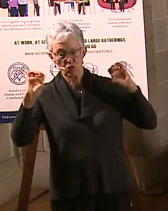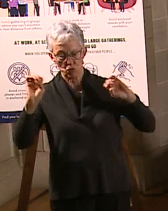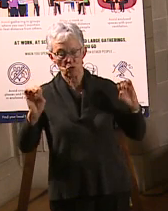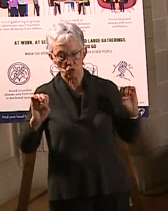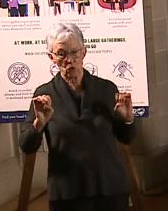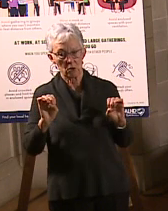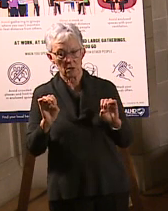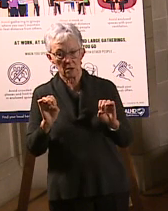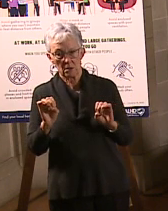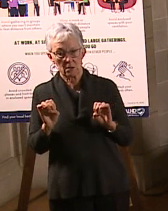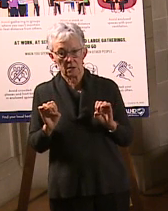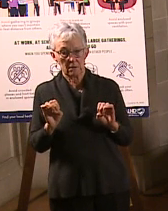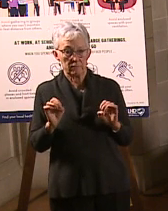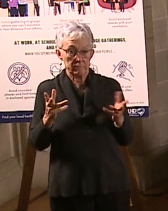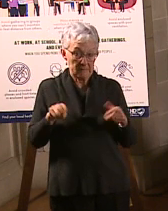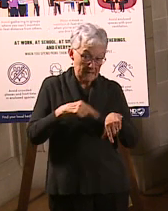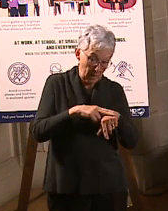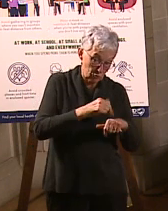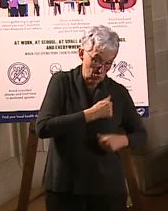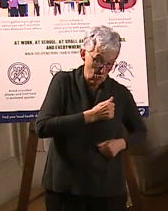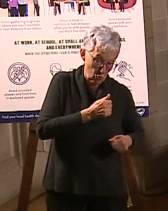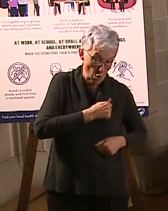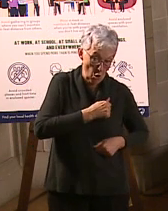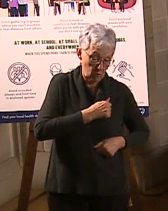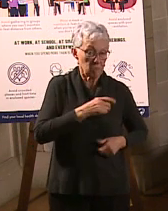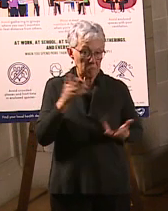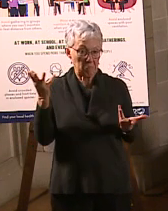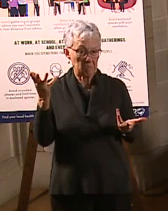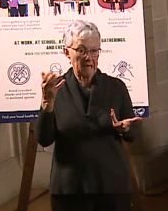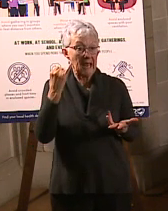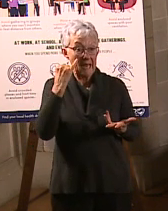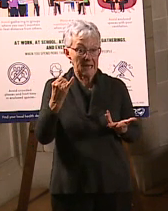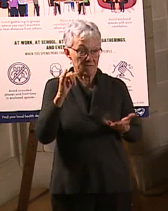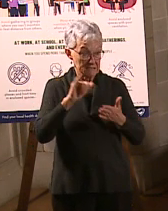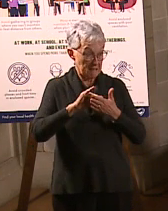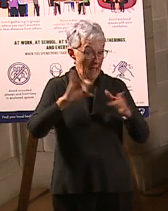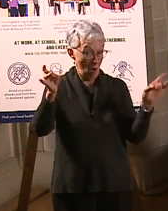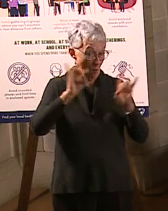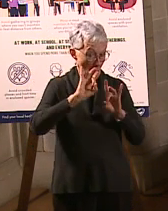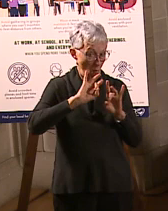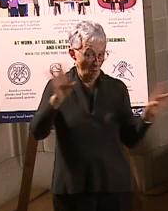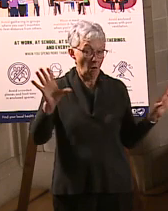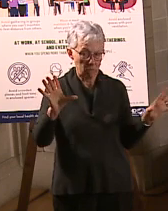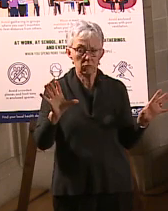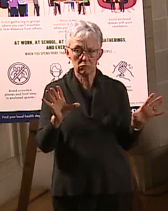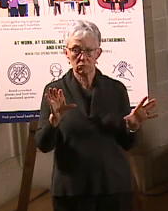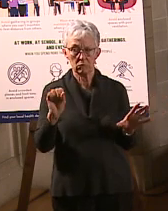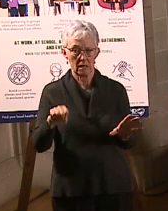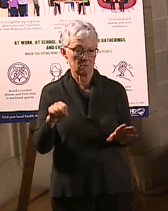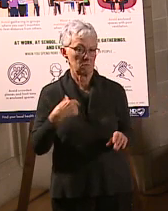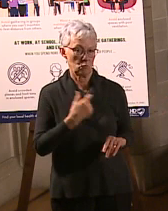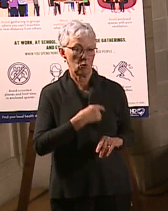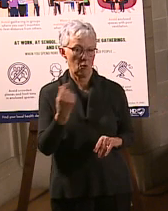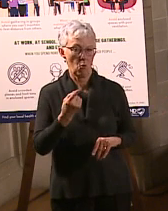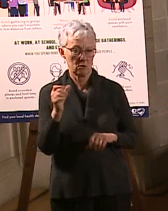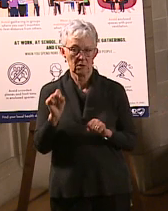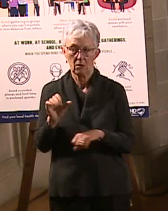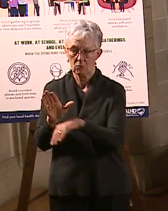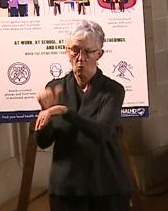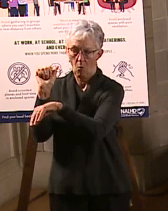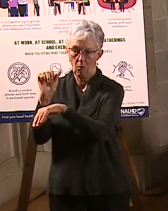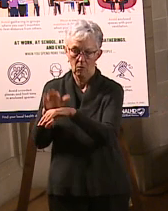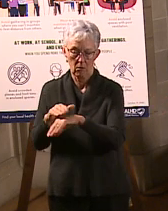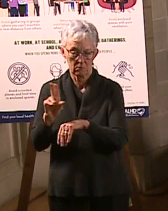would the National Guard be available? Certainly, if it became that dire, that resource could be available to us as well. We